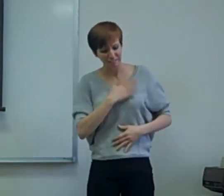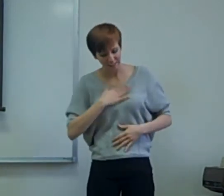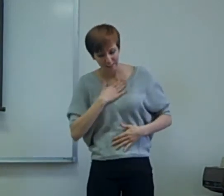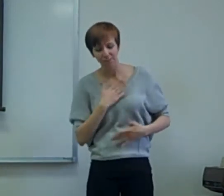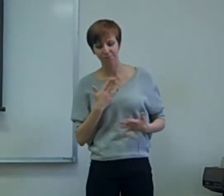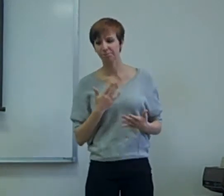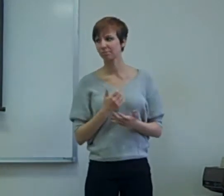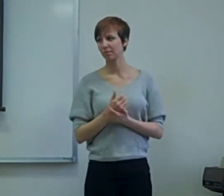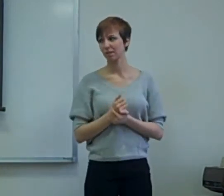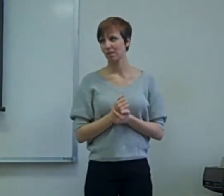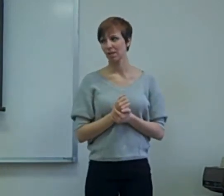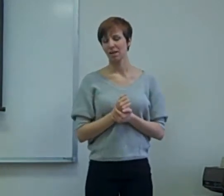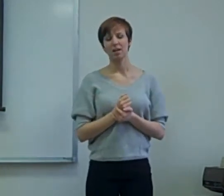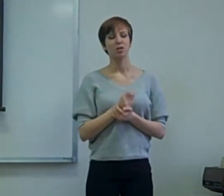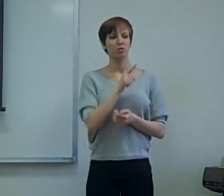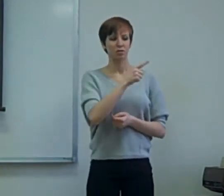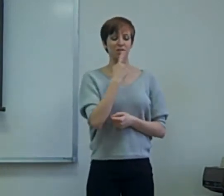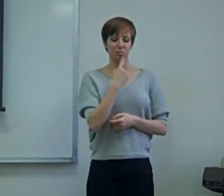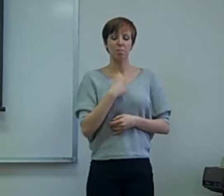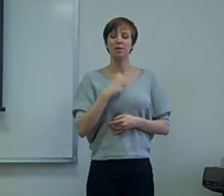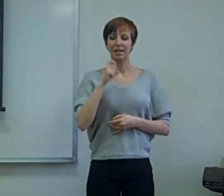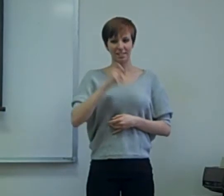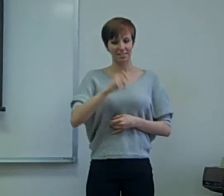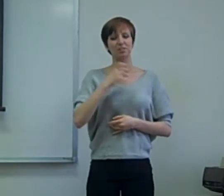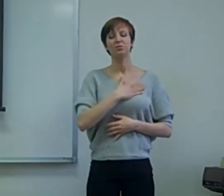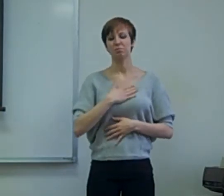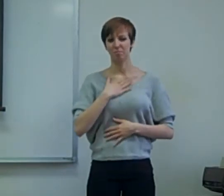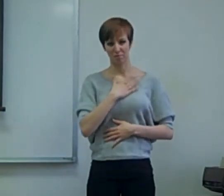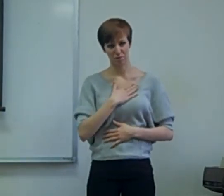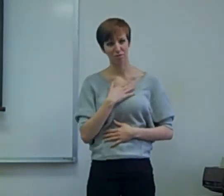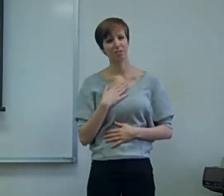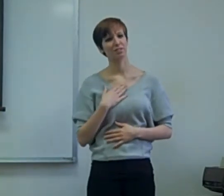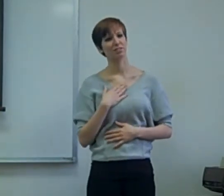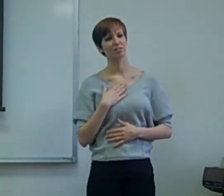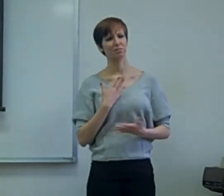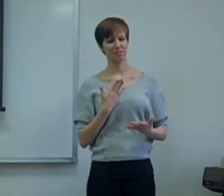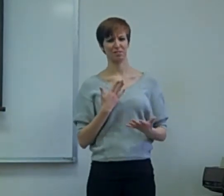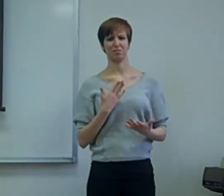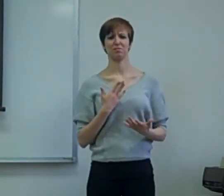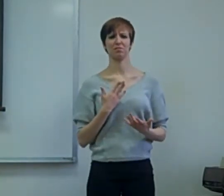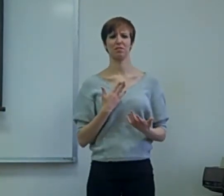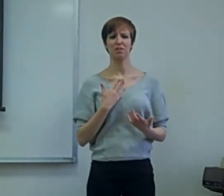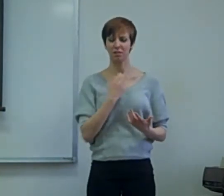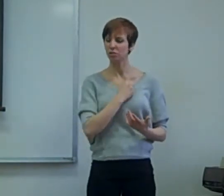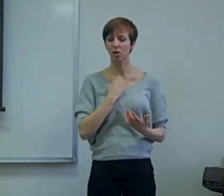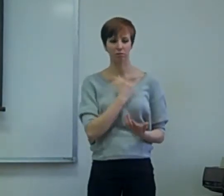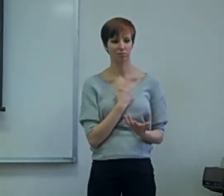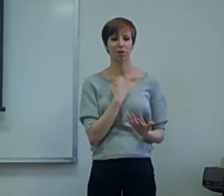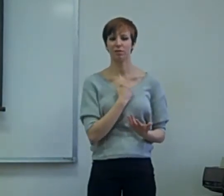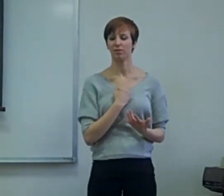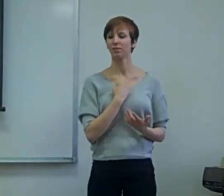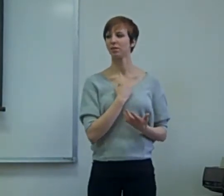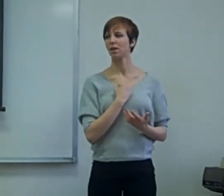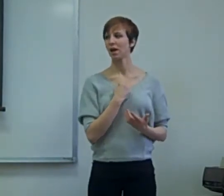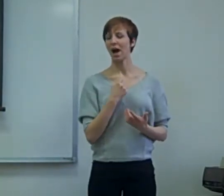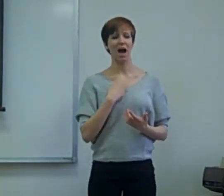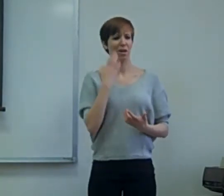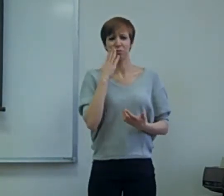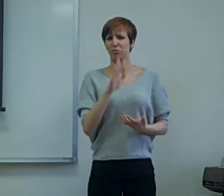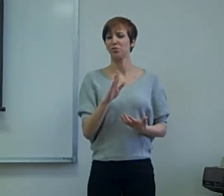I really need to apologize to you for something I said. And I said, what do you mean? And I thought that she was talking about something we had just talked about